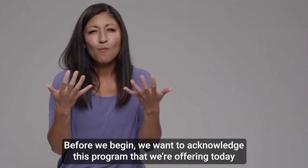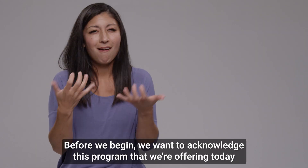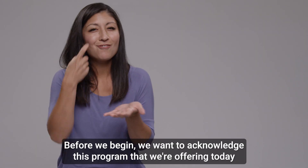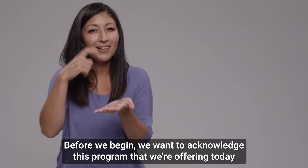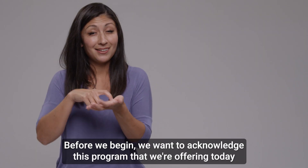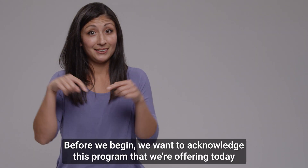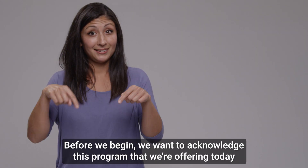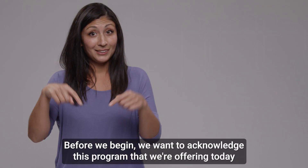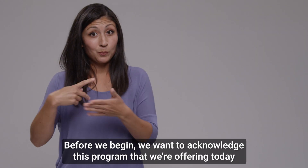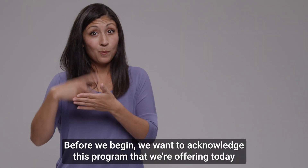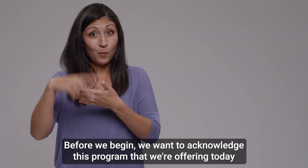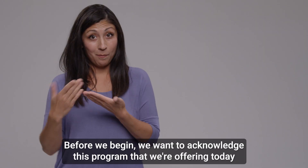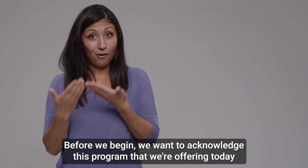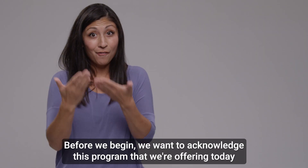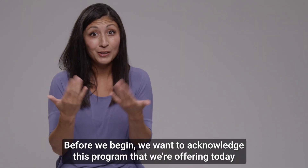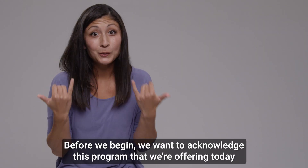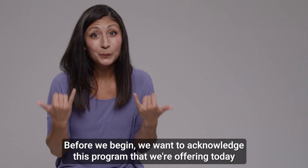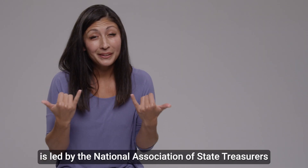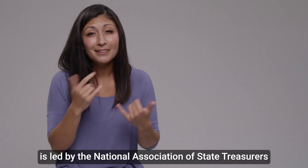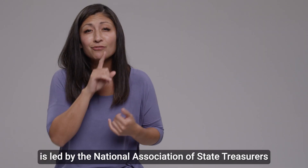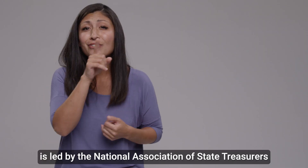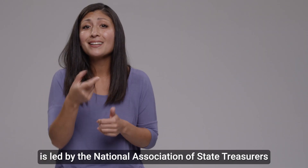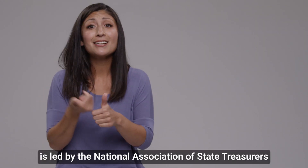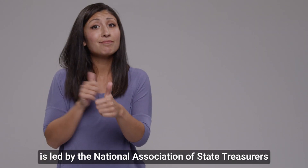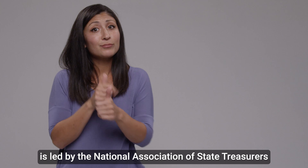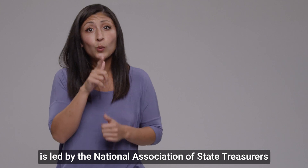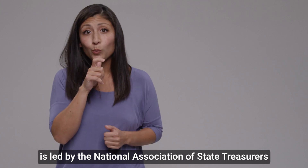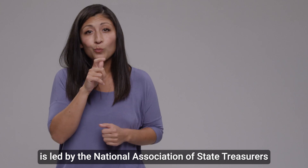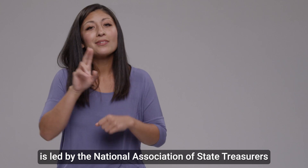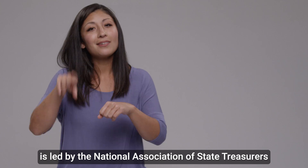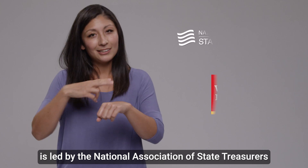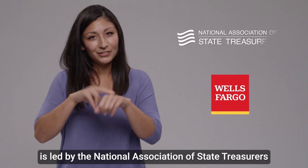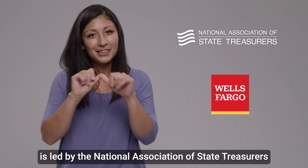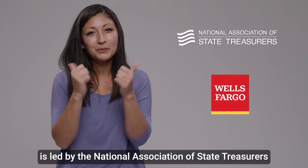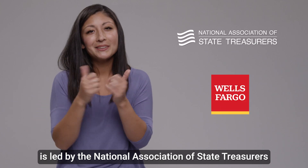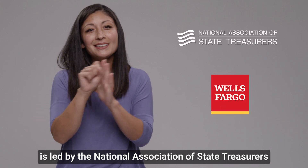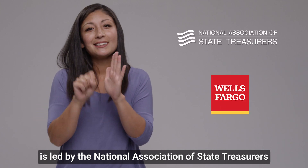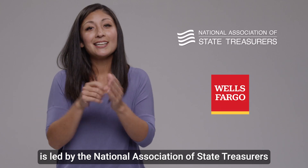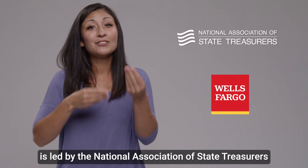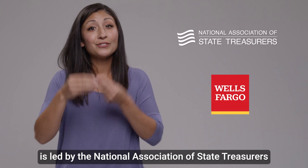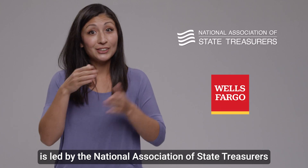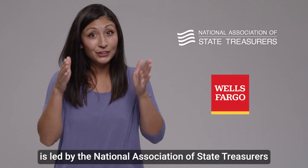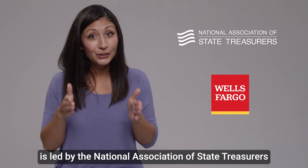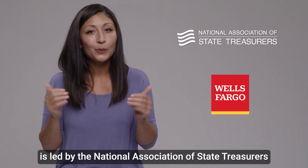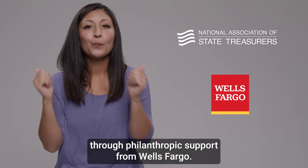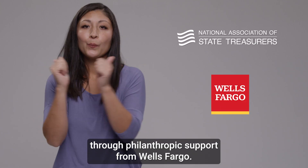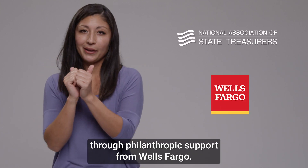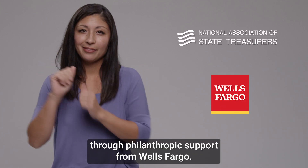Before we begin, we want to acknowledge this program that we're offering today is led by the National Association of